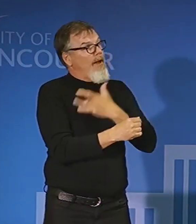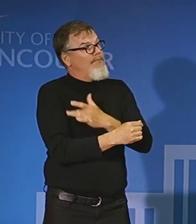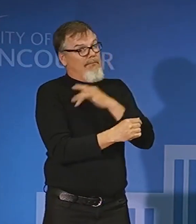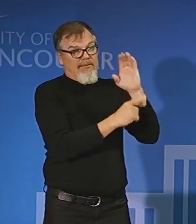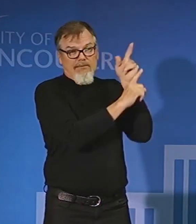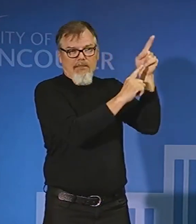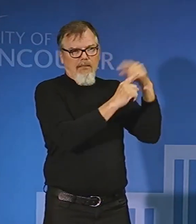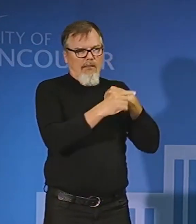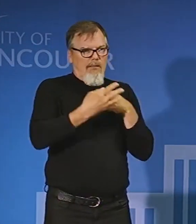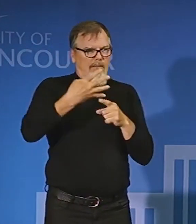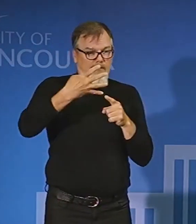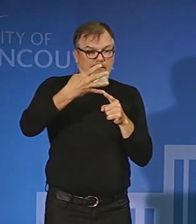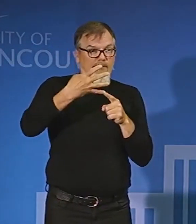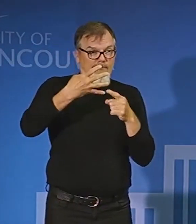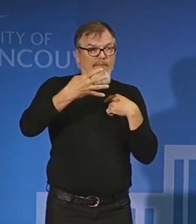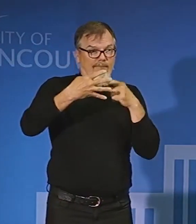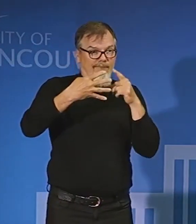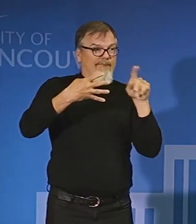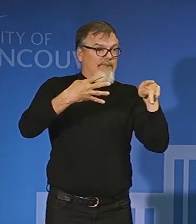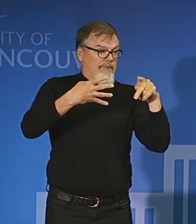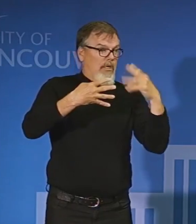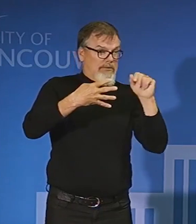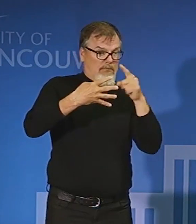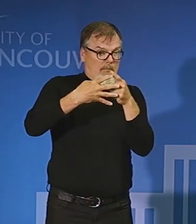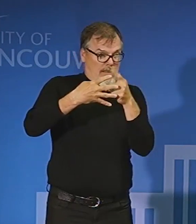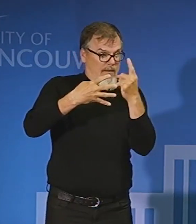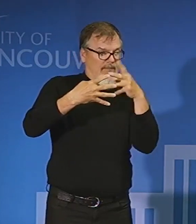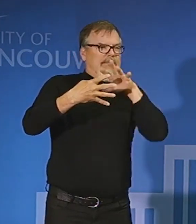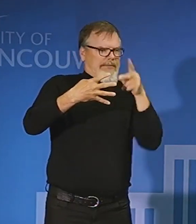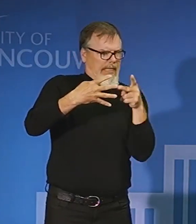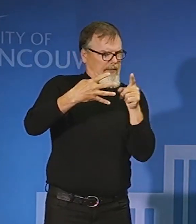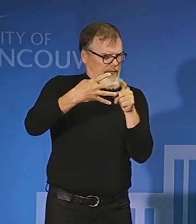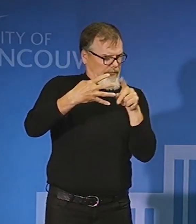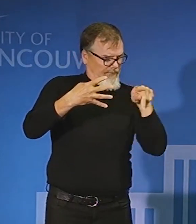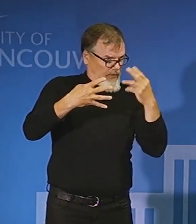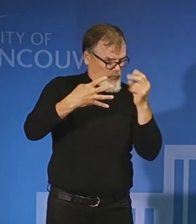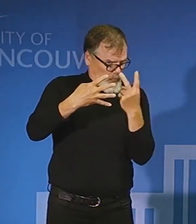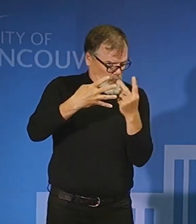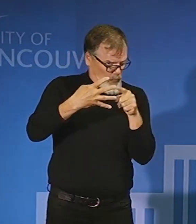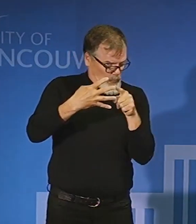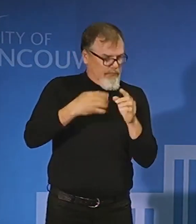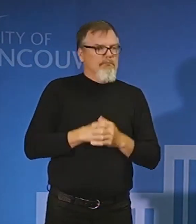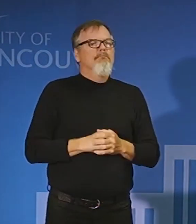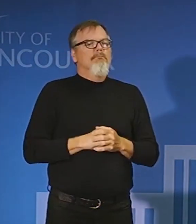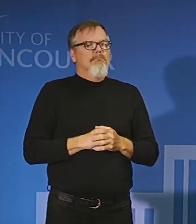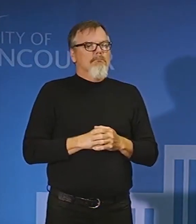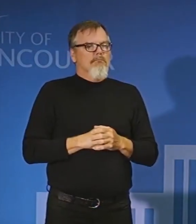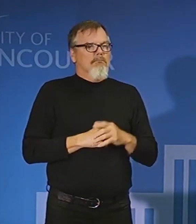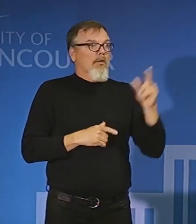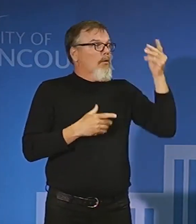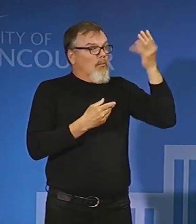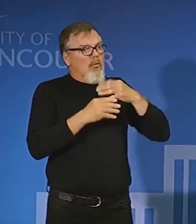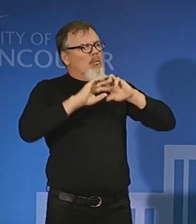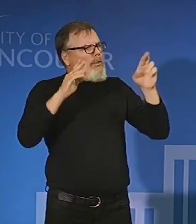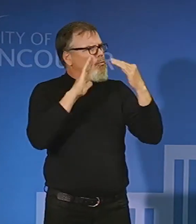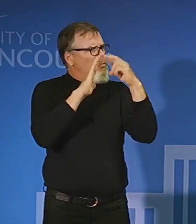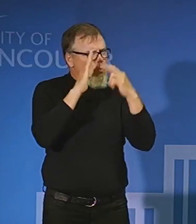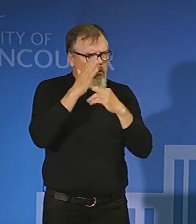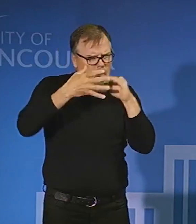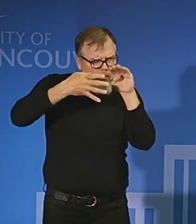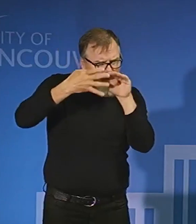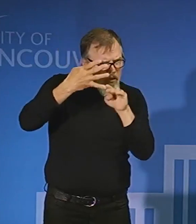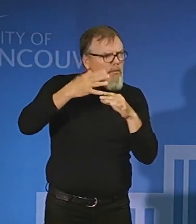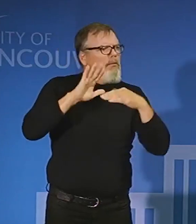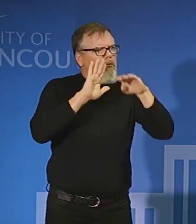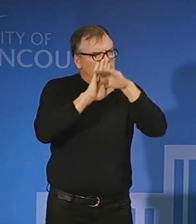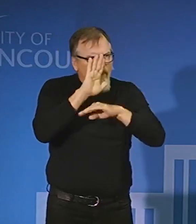WorkSafe BC has developed very good guidance for businesses as they reopen. Public health officials have helped in developing that guidance